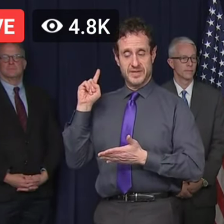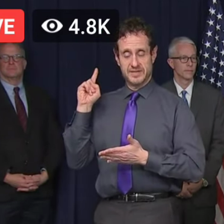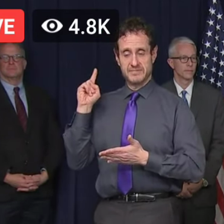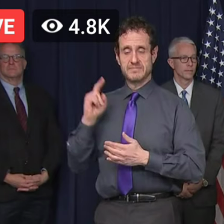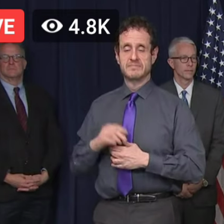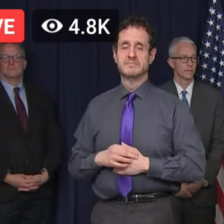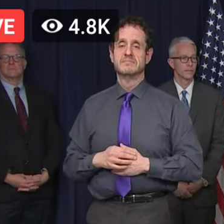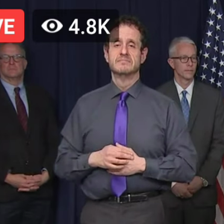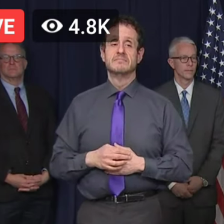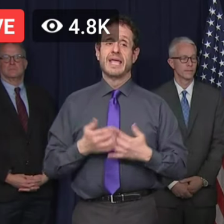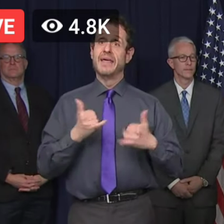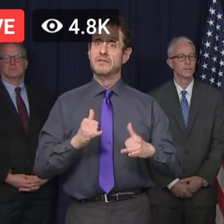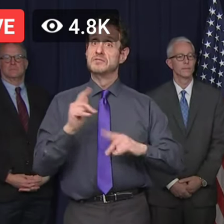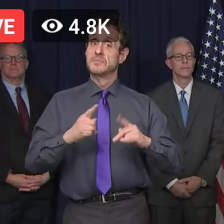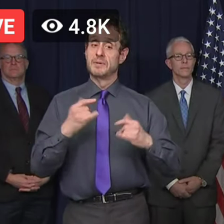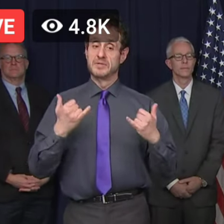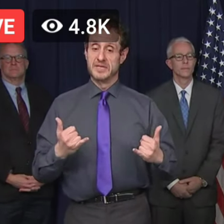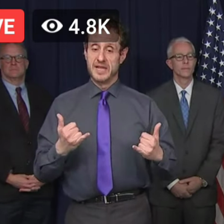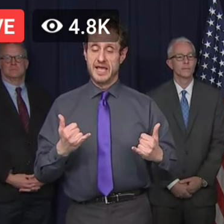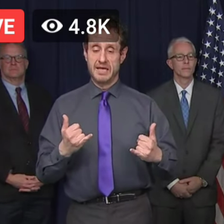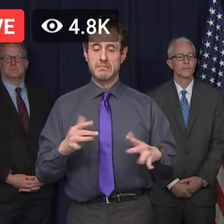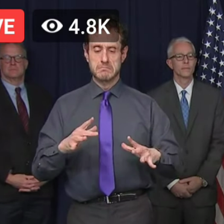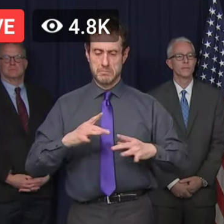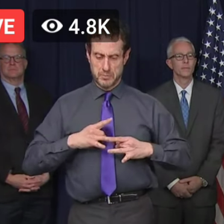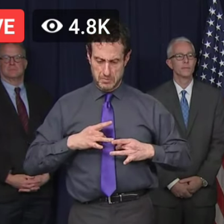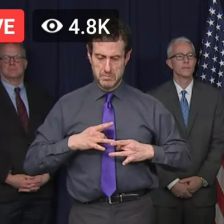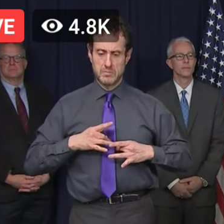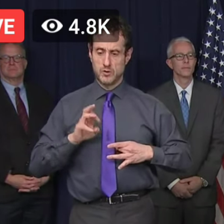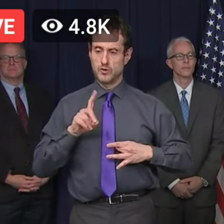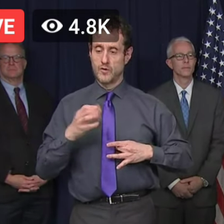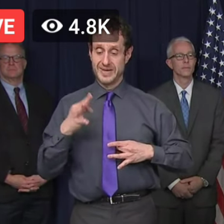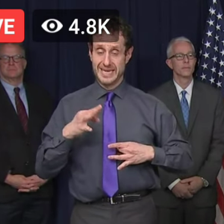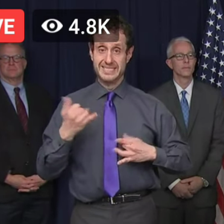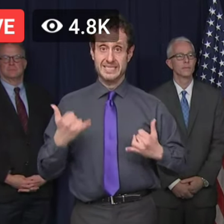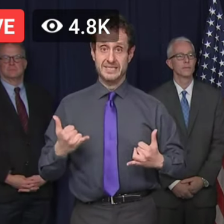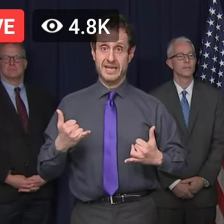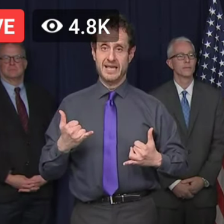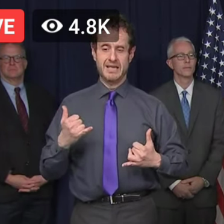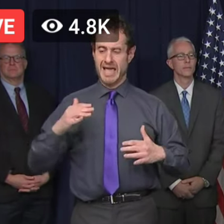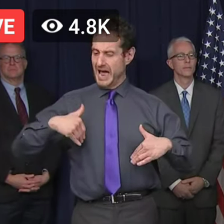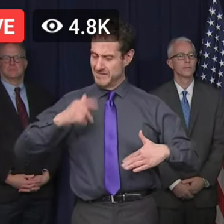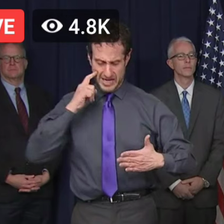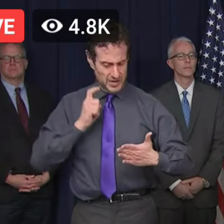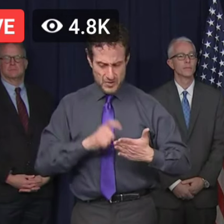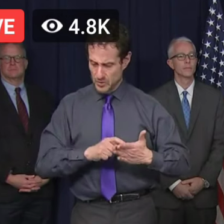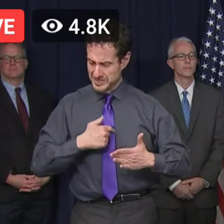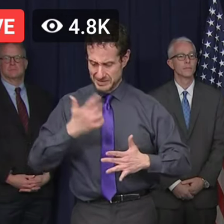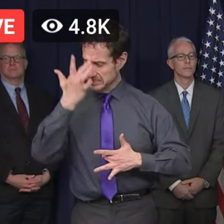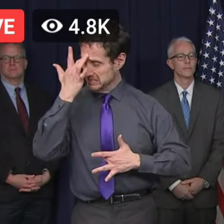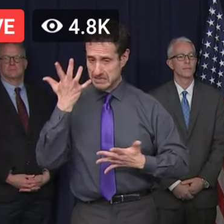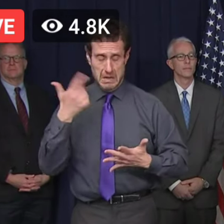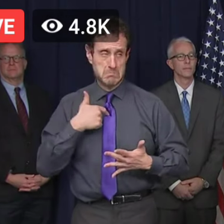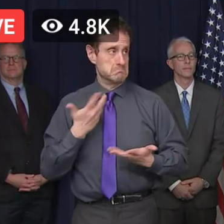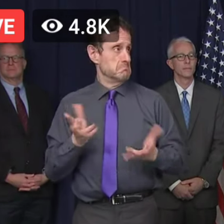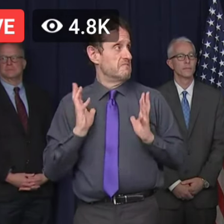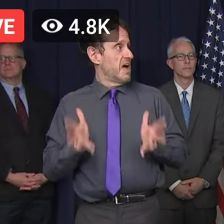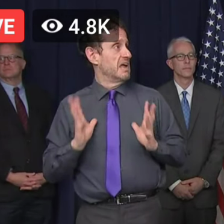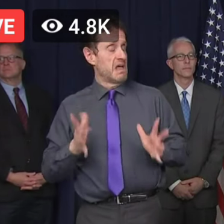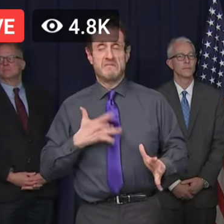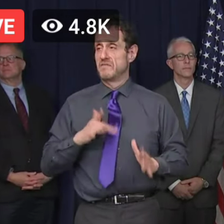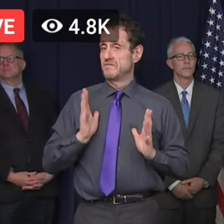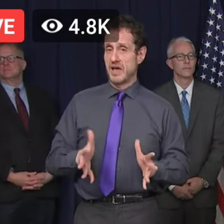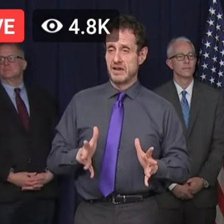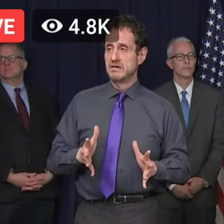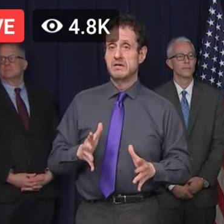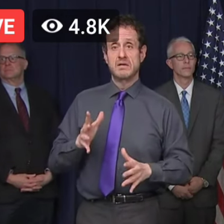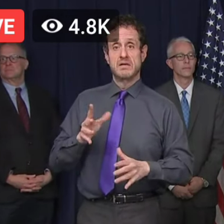And there are still people today who they talking about 40 million people in California. They've been sick yet. They picked up putting them on